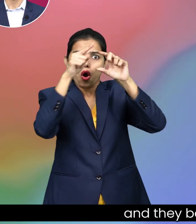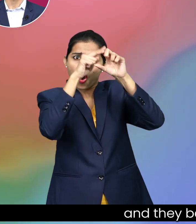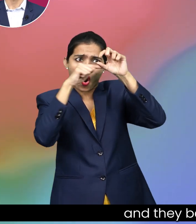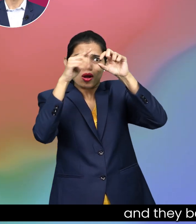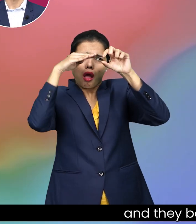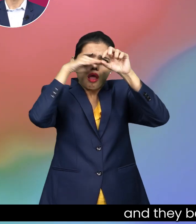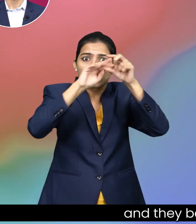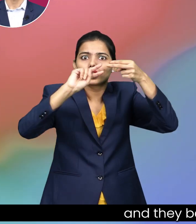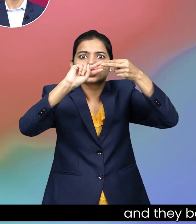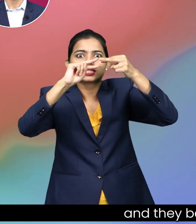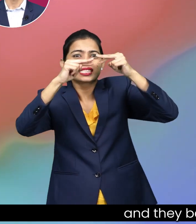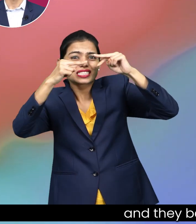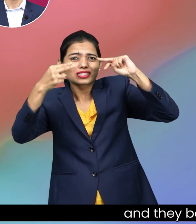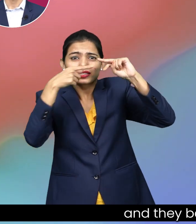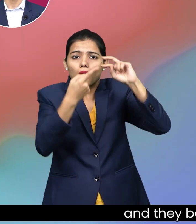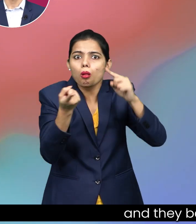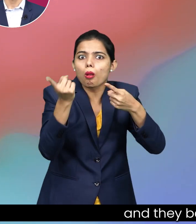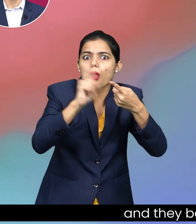thick.